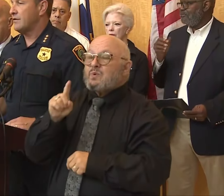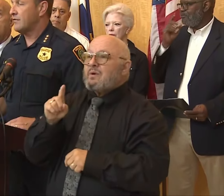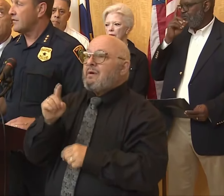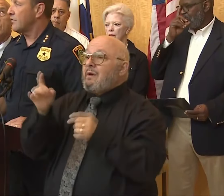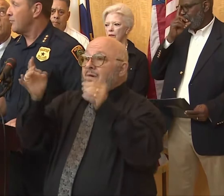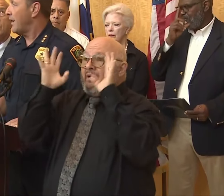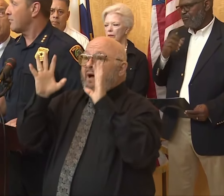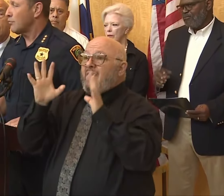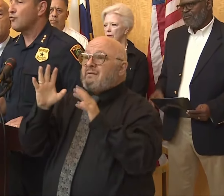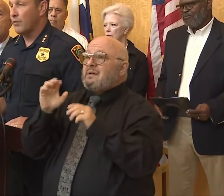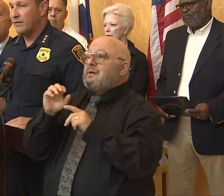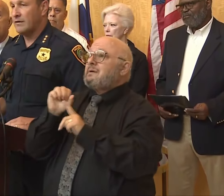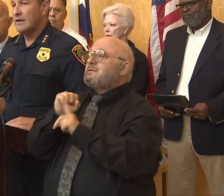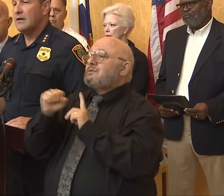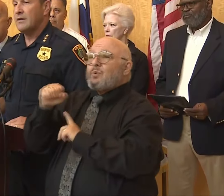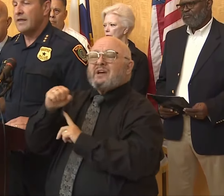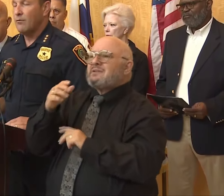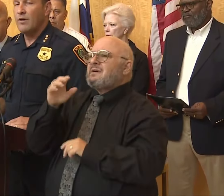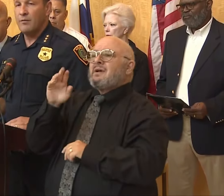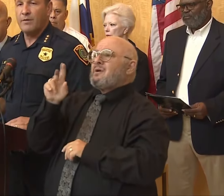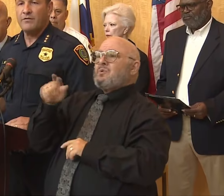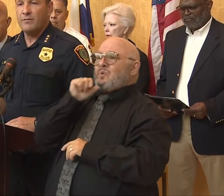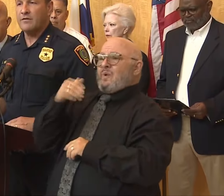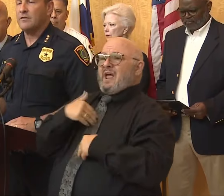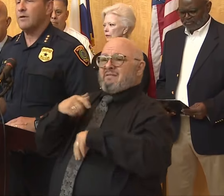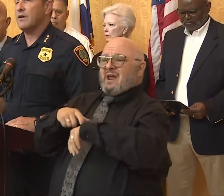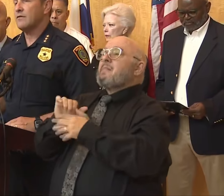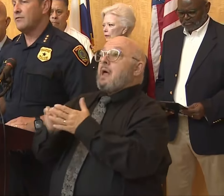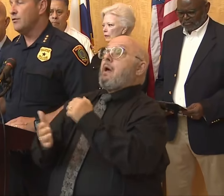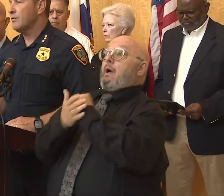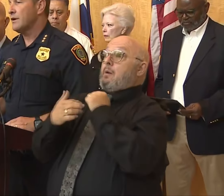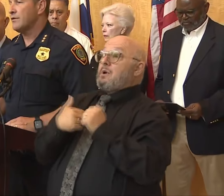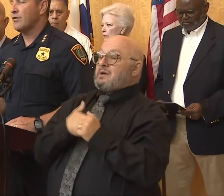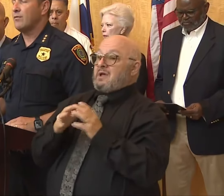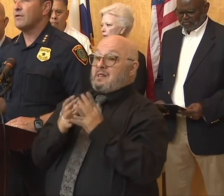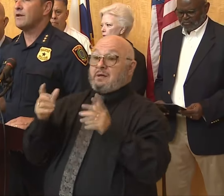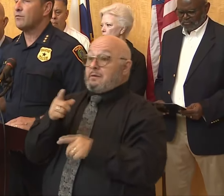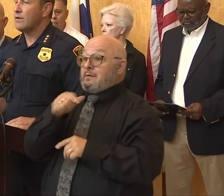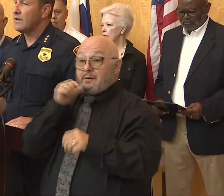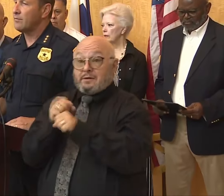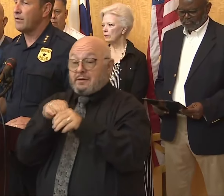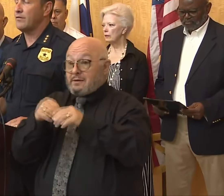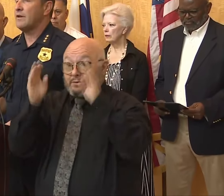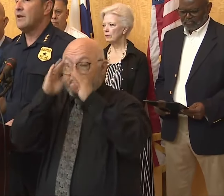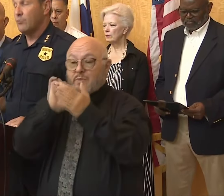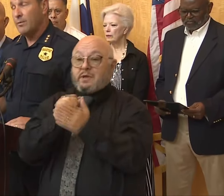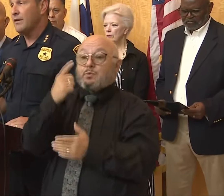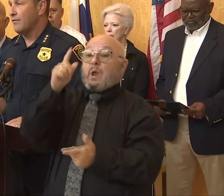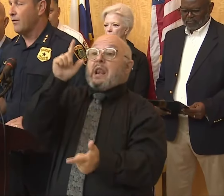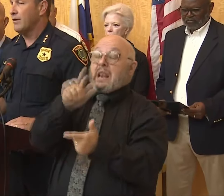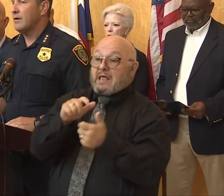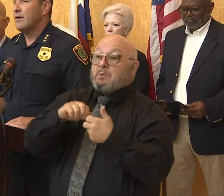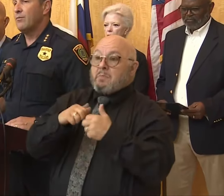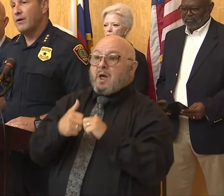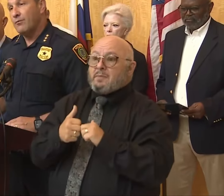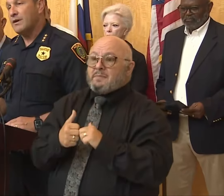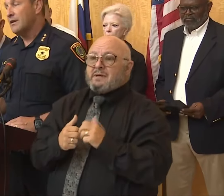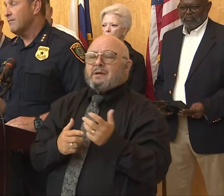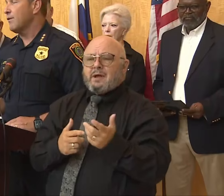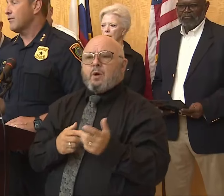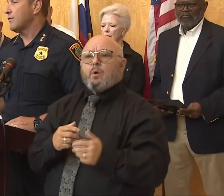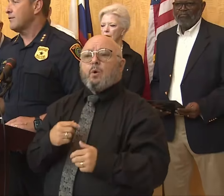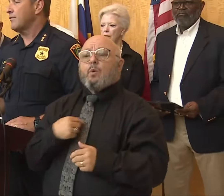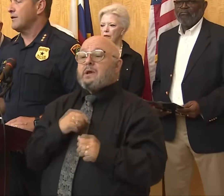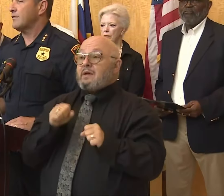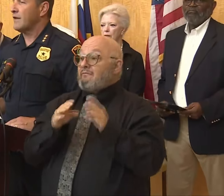adverse conditions unless you have no choice. That will help us immensely, because if you don't get into trouble, then that's one less person. We'll be there for you, but we can